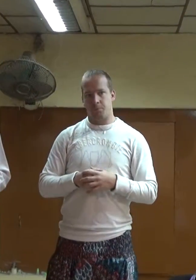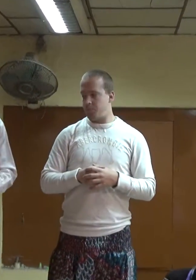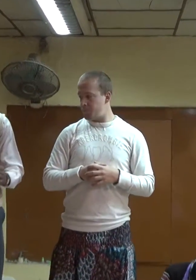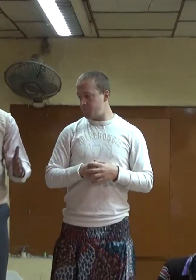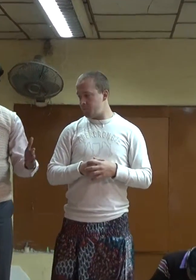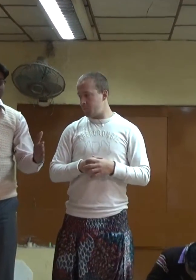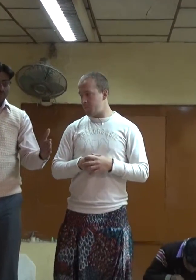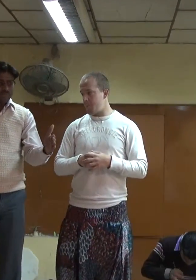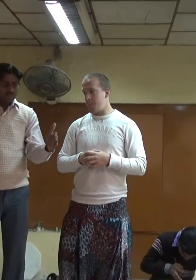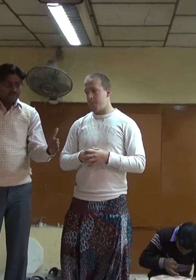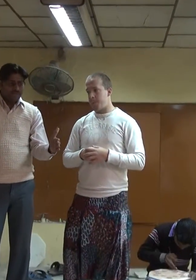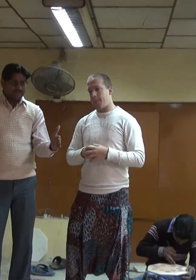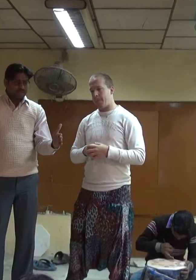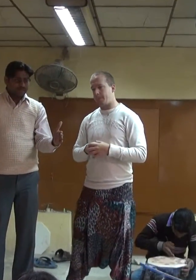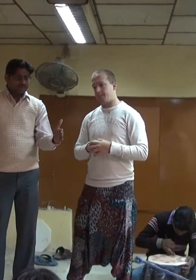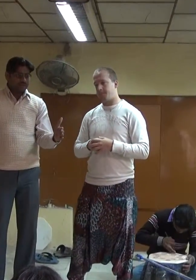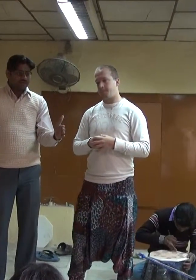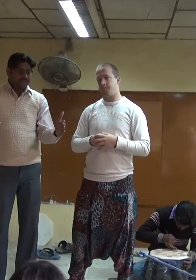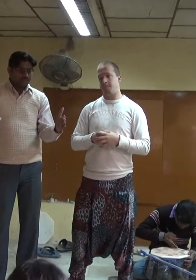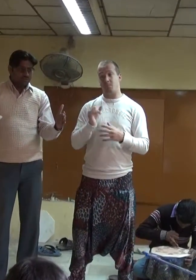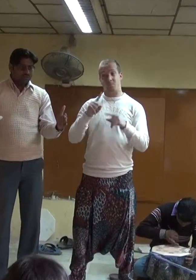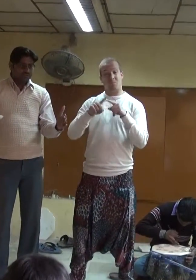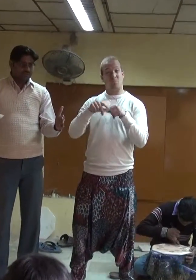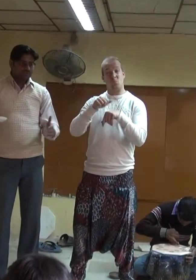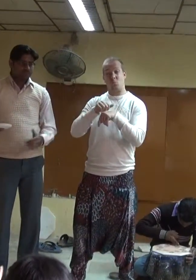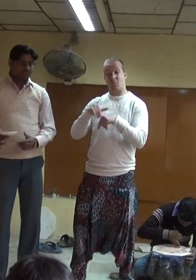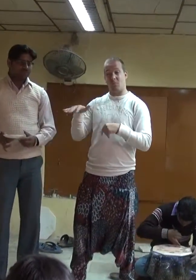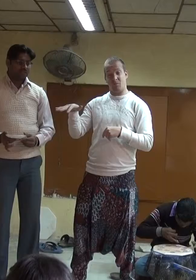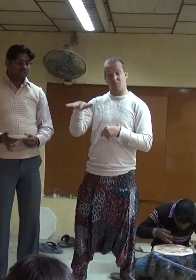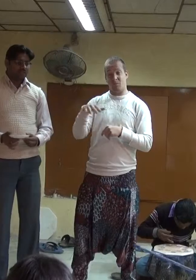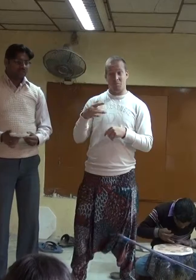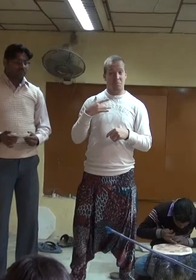These all stones, it come from the big, like a rock.